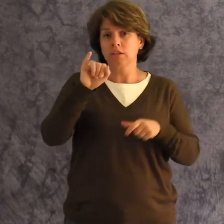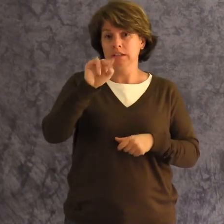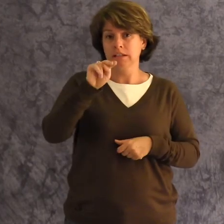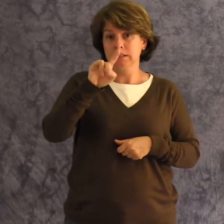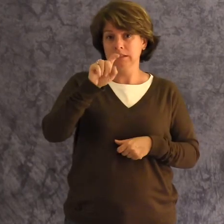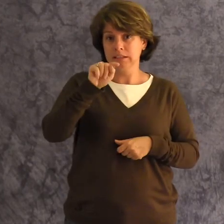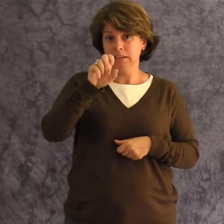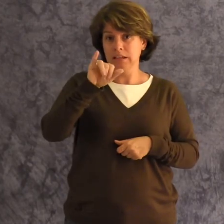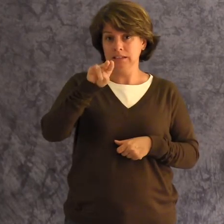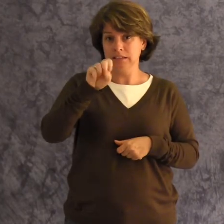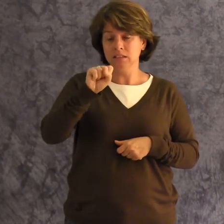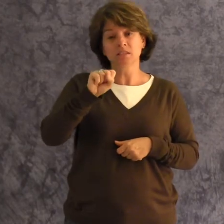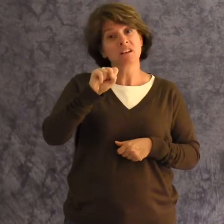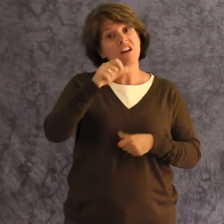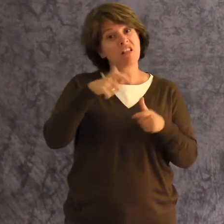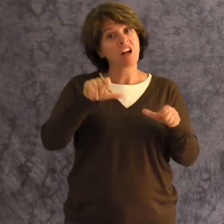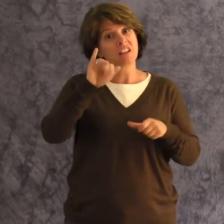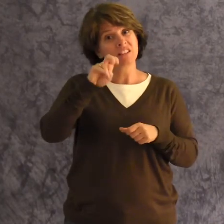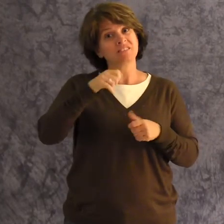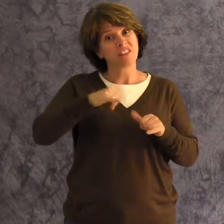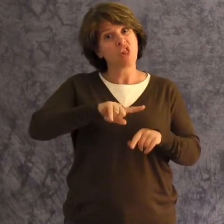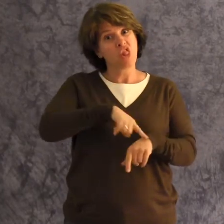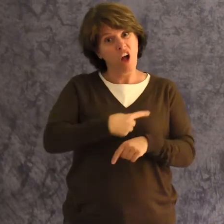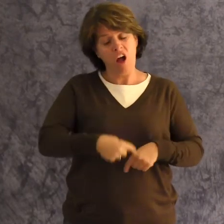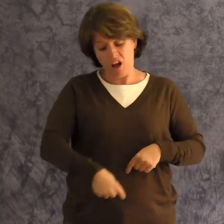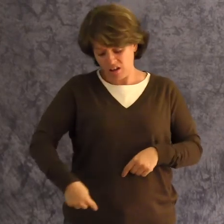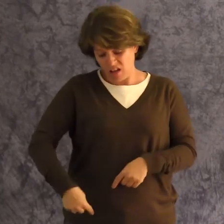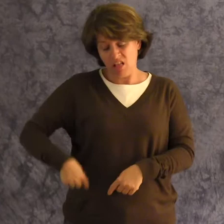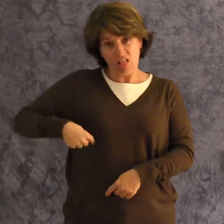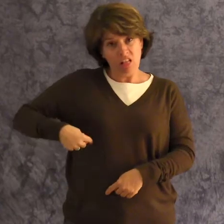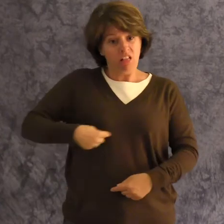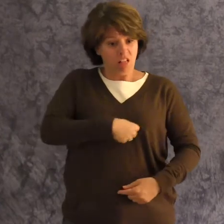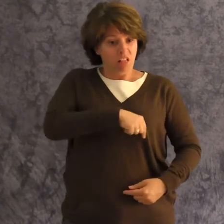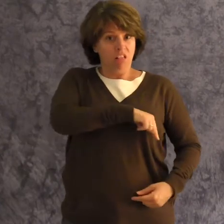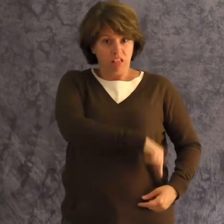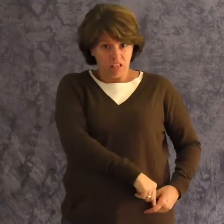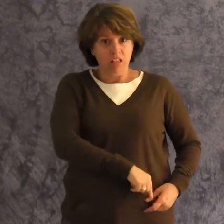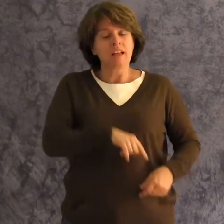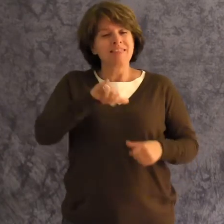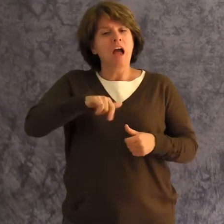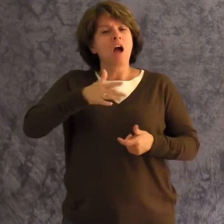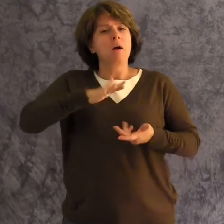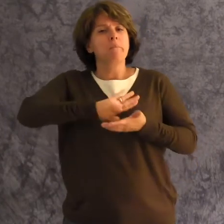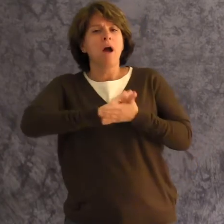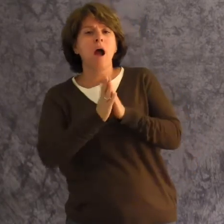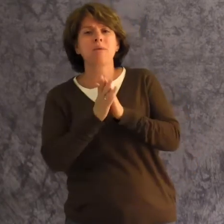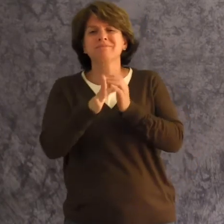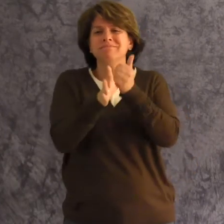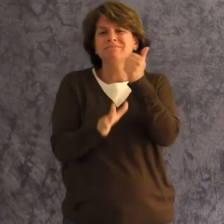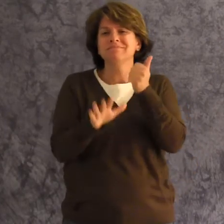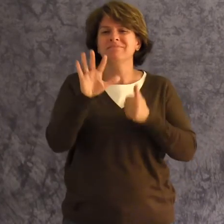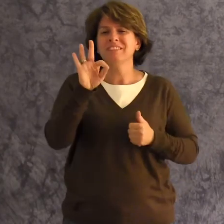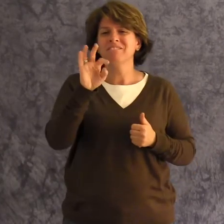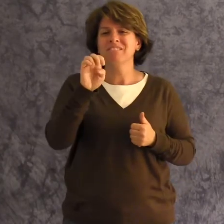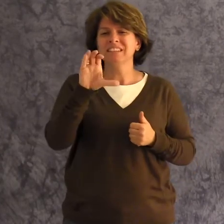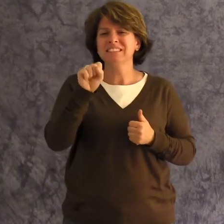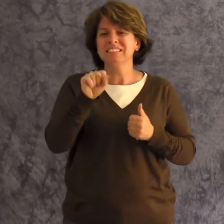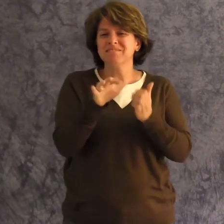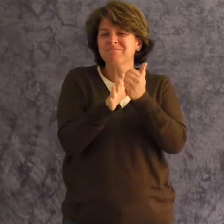take before the material leaves your body, we're primarily talking about feces. Not everything that comes into your body is digestible in the stomach